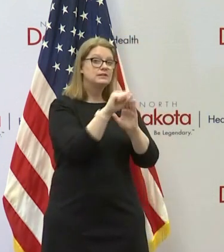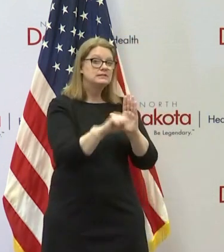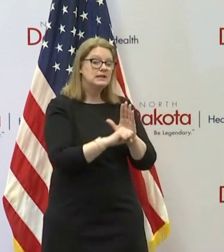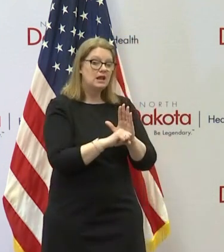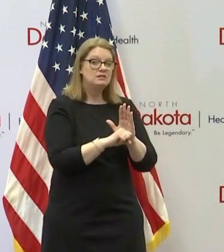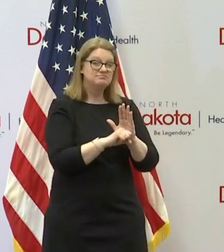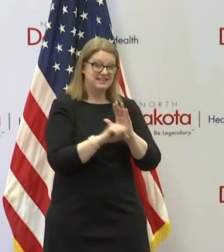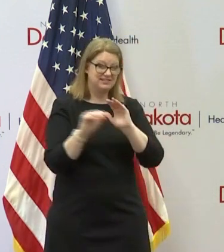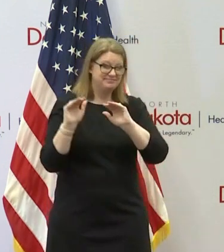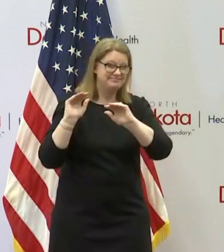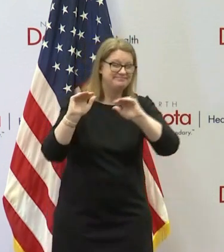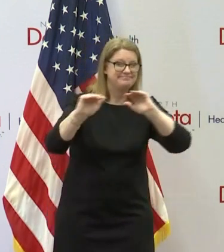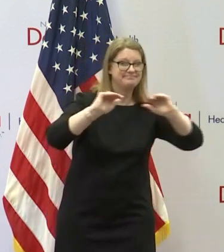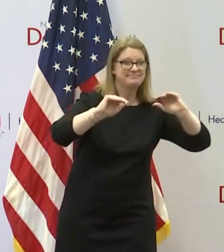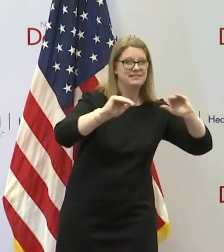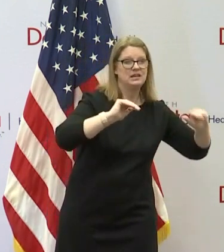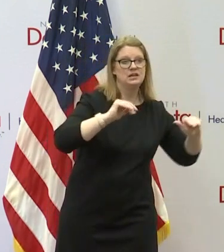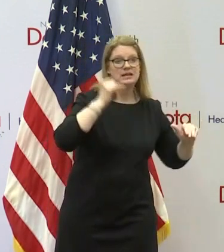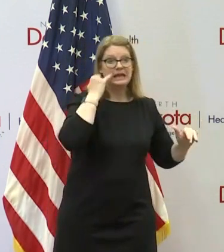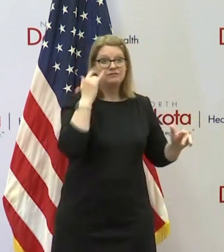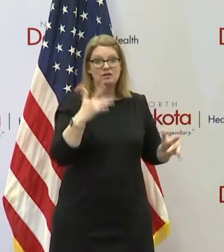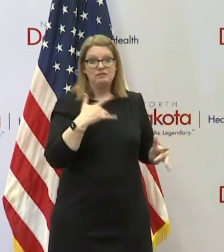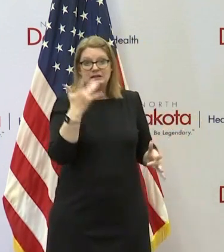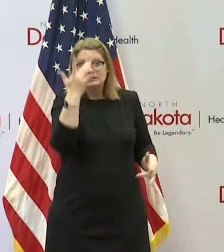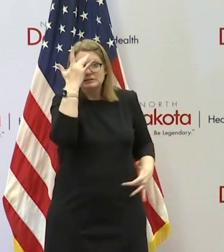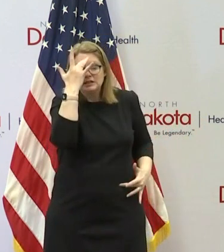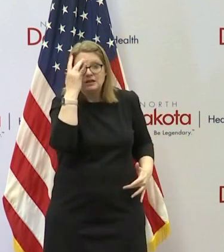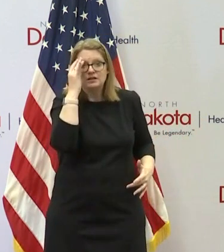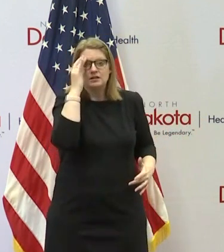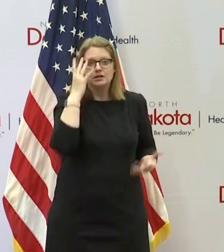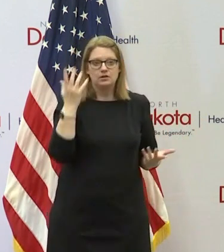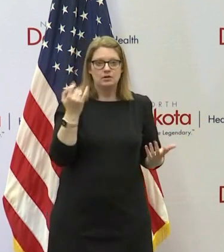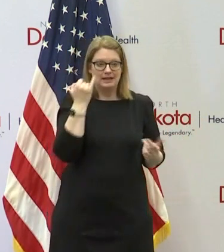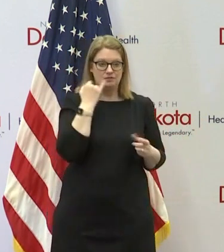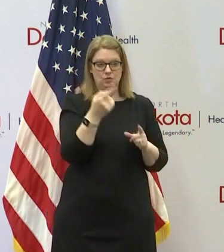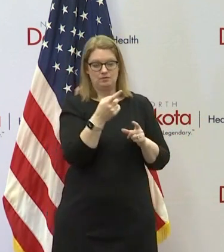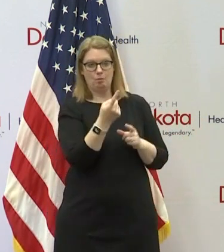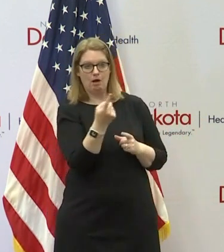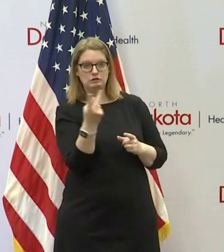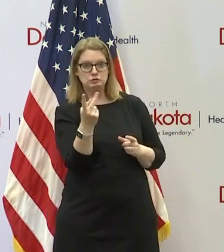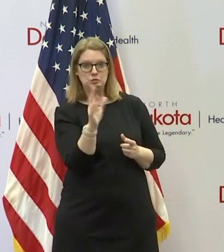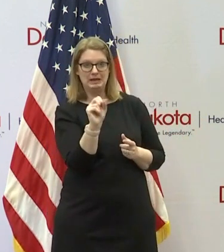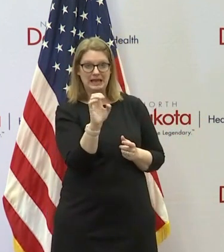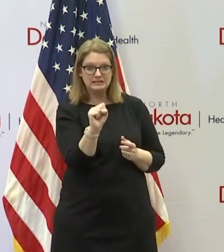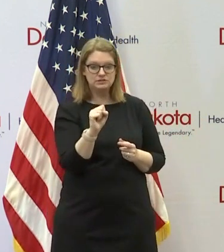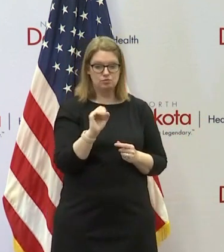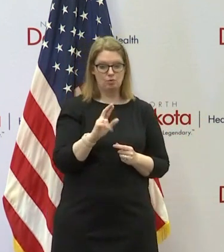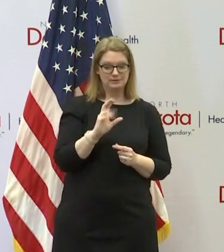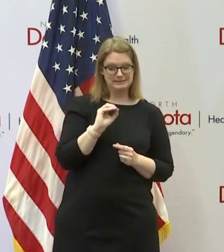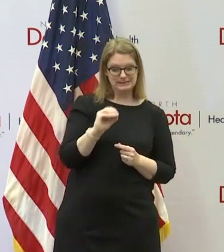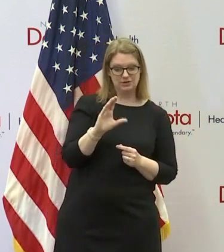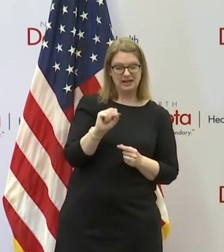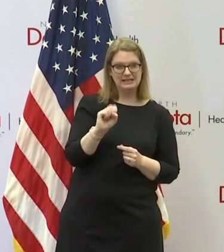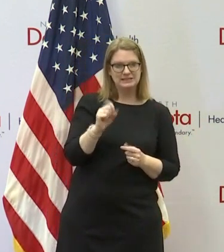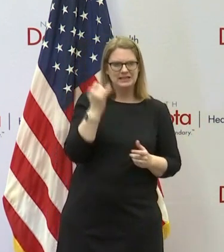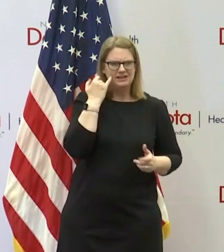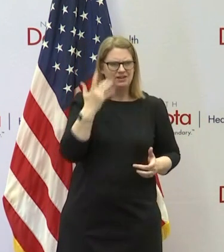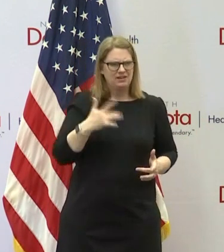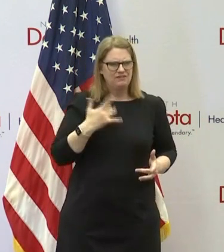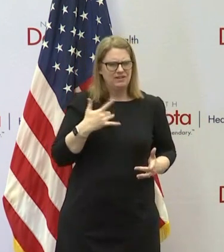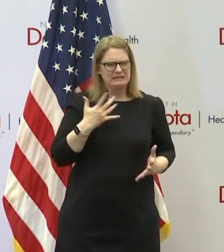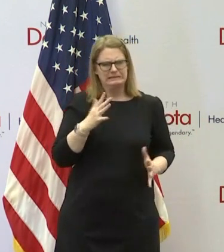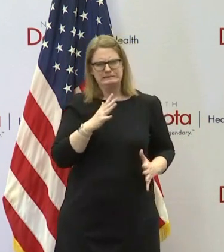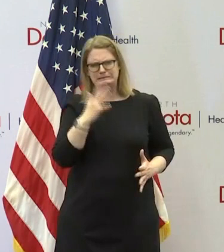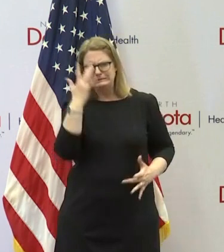you're unwell and you're in one of these counties that's got 1 or 2 cases or 0 cases, if you're unwell and